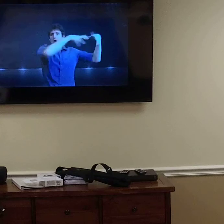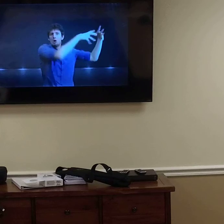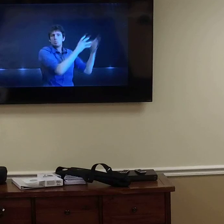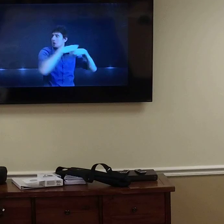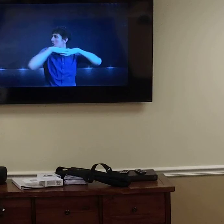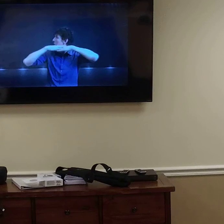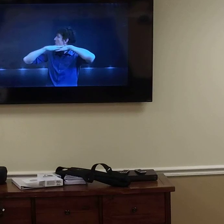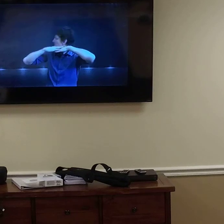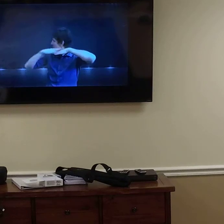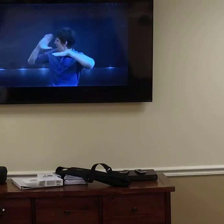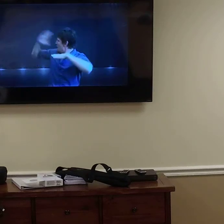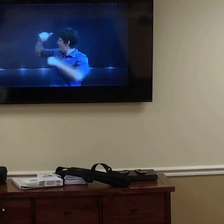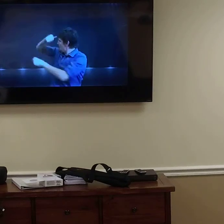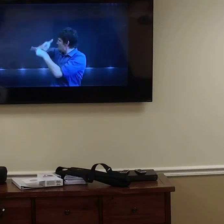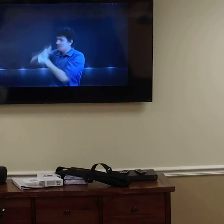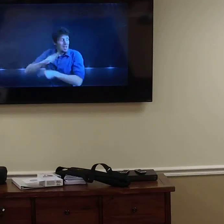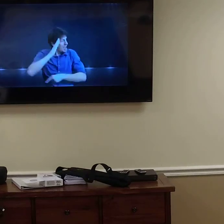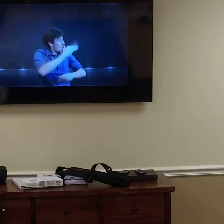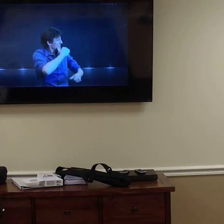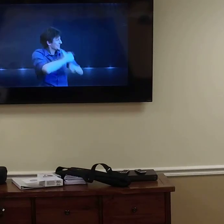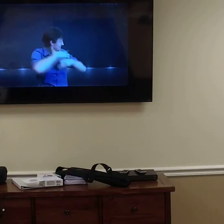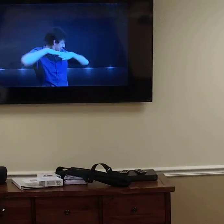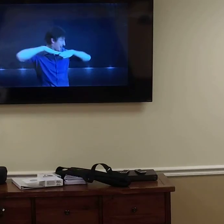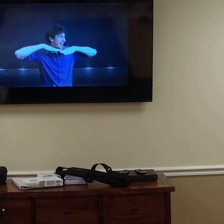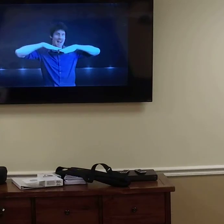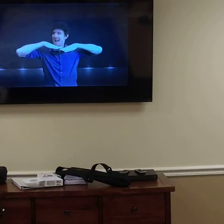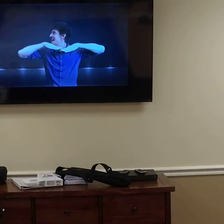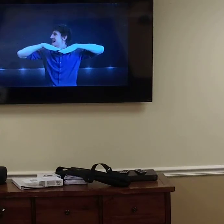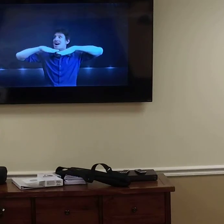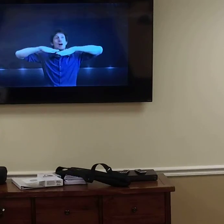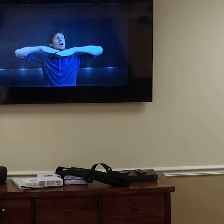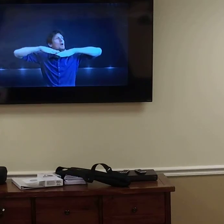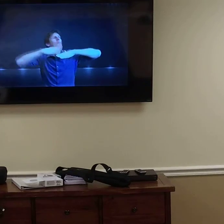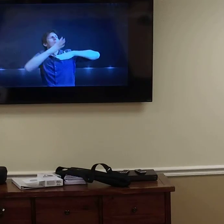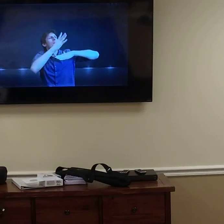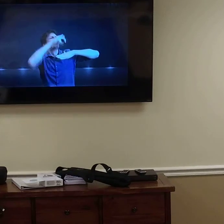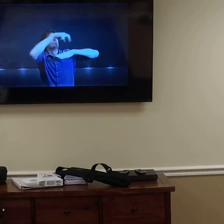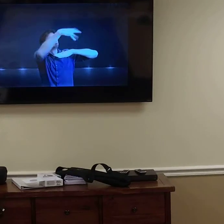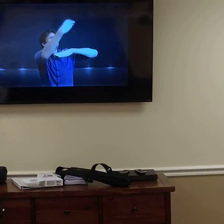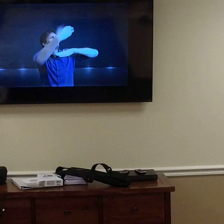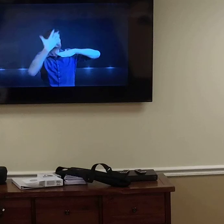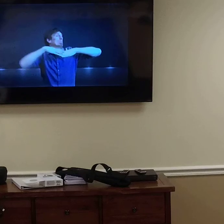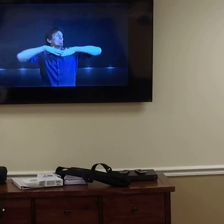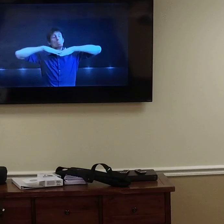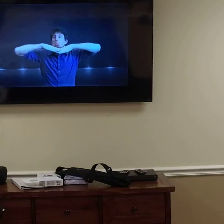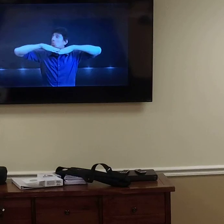So all these other eggs are sitting around. Hello, brother. Hello, sister. Guess mom